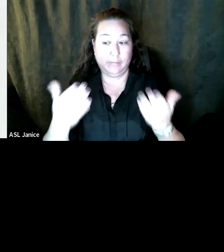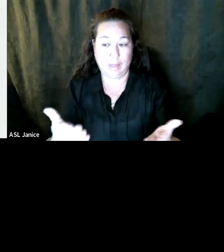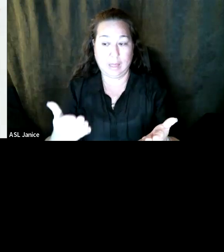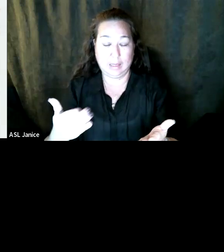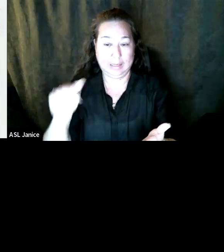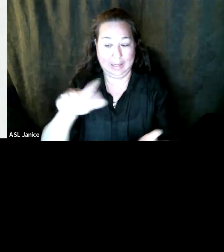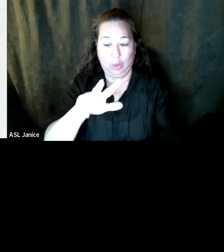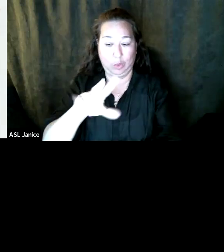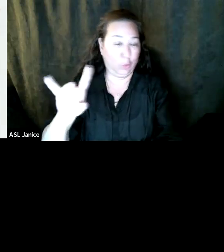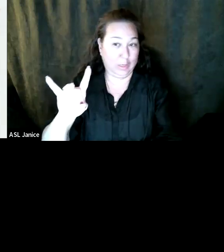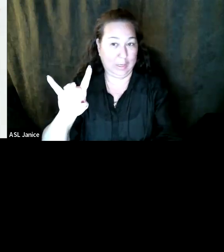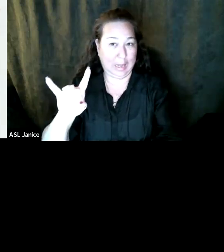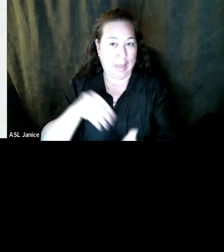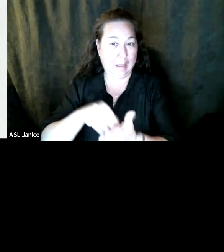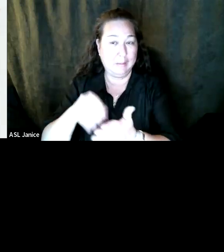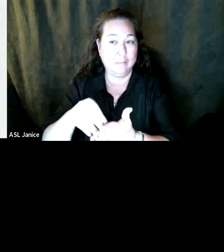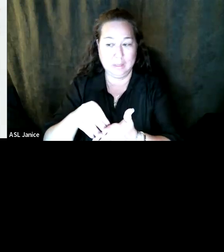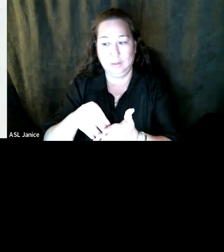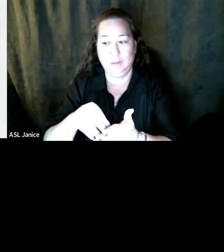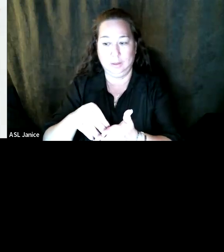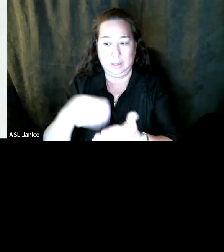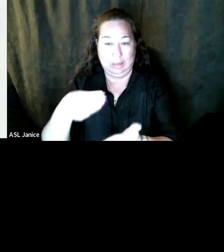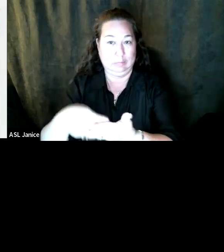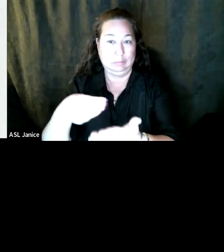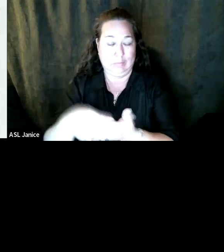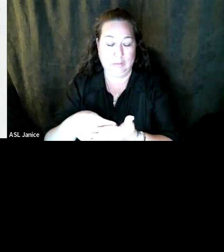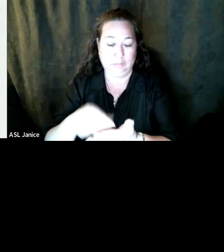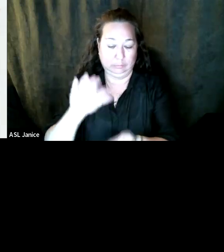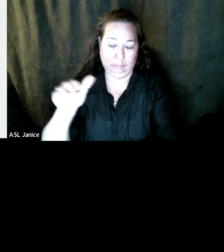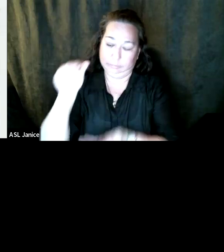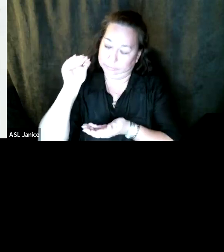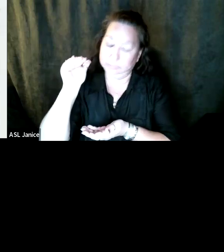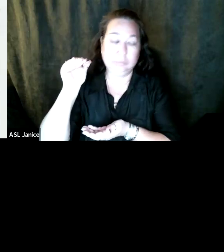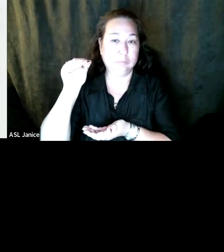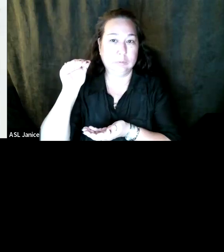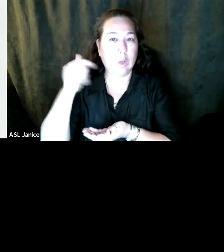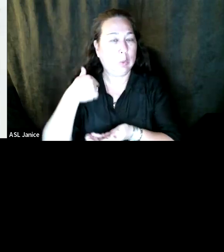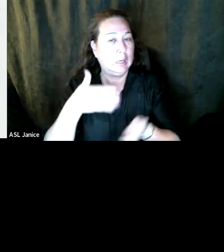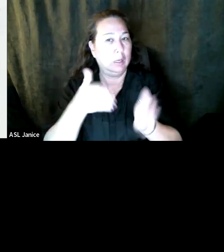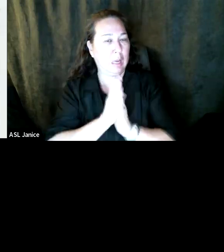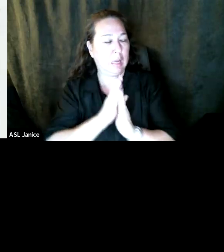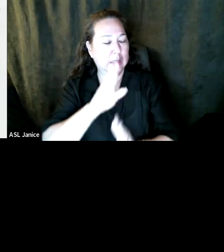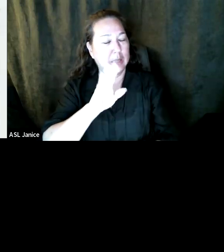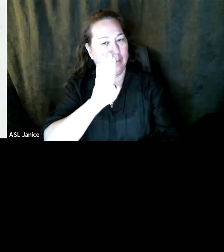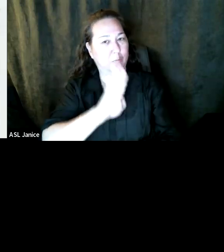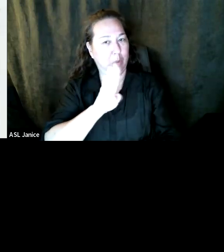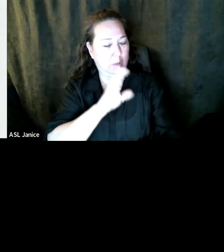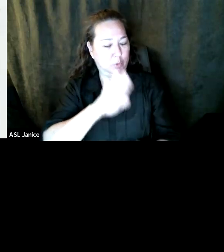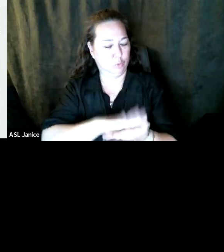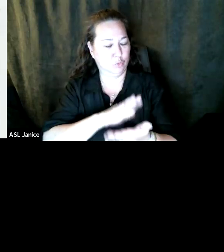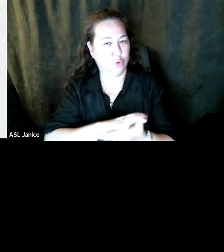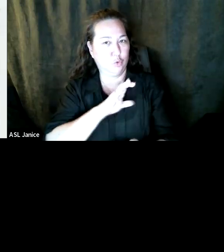philanthropy opportunity, we're asking this Boston School Committee approval of an